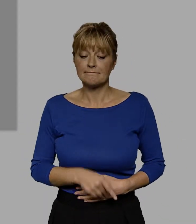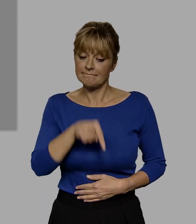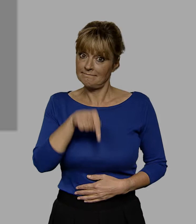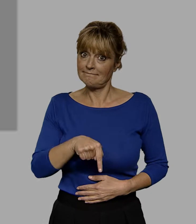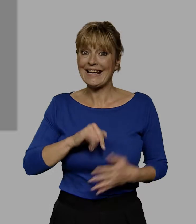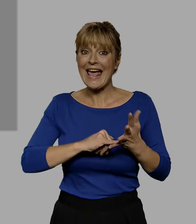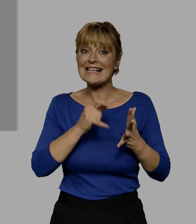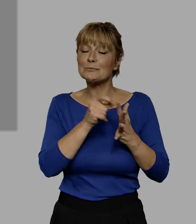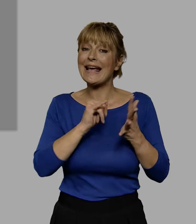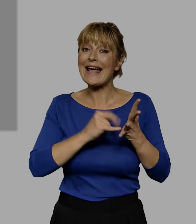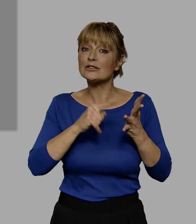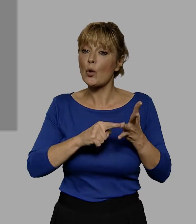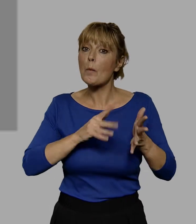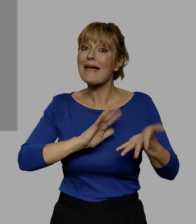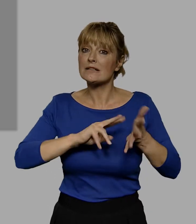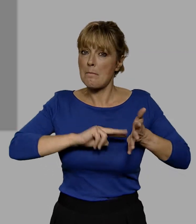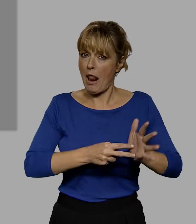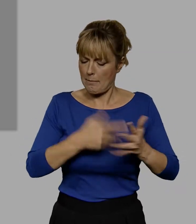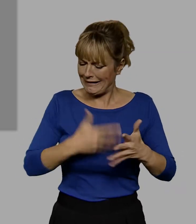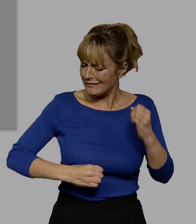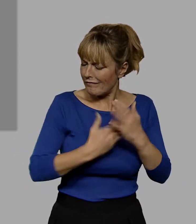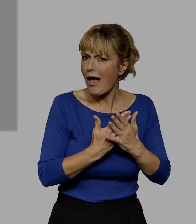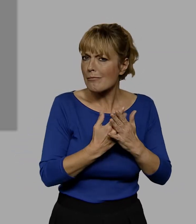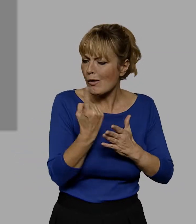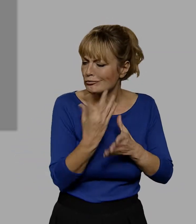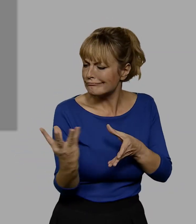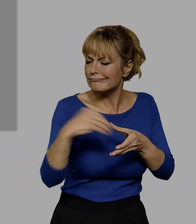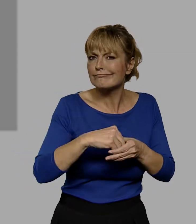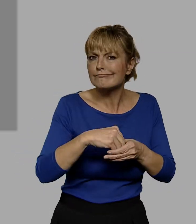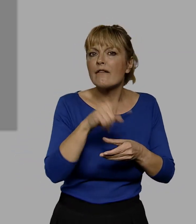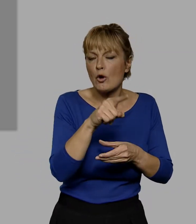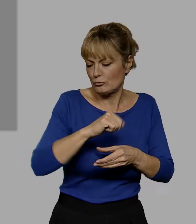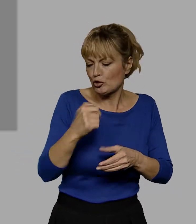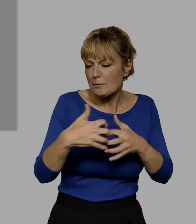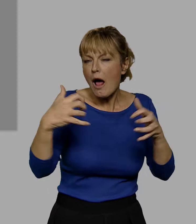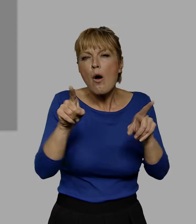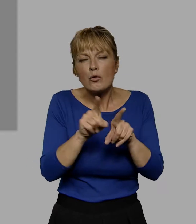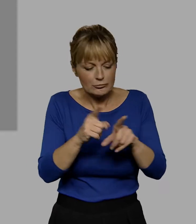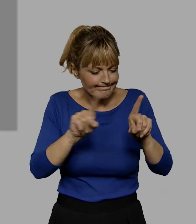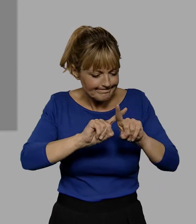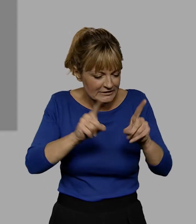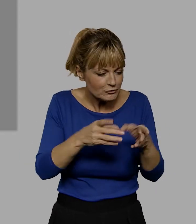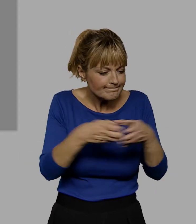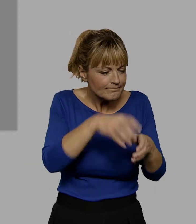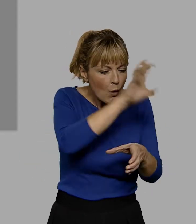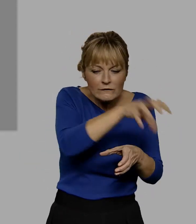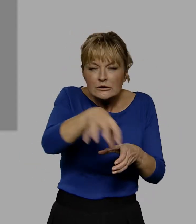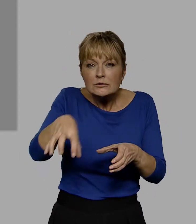The SPSO BSL plan was developed with input from the Scottish Parliament and other parliamentary office holders, and from